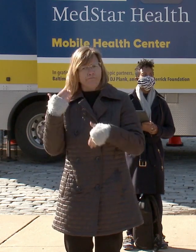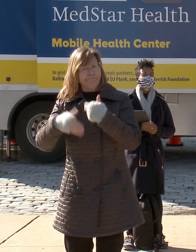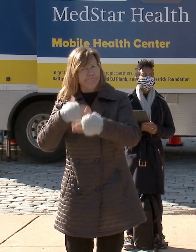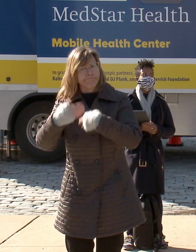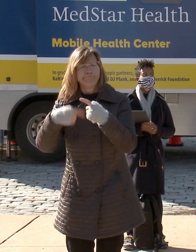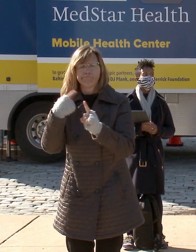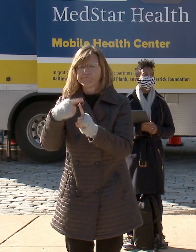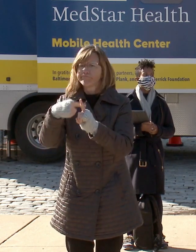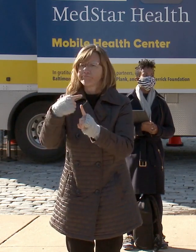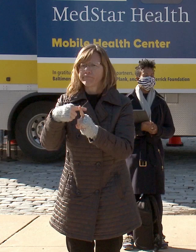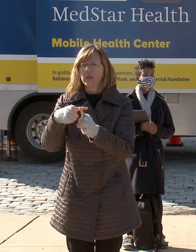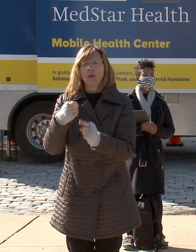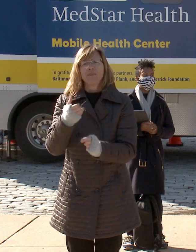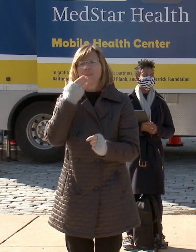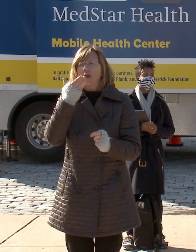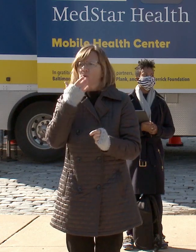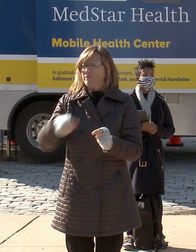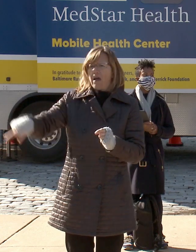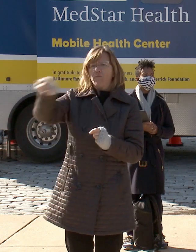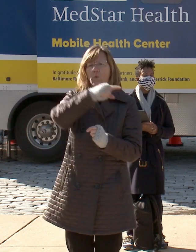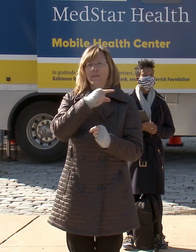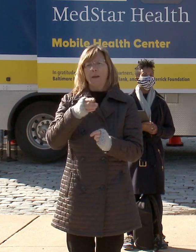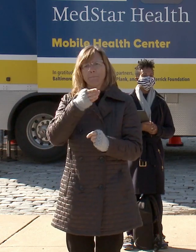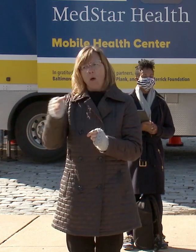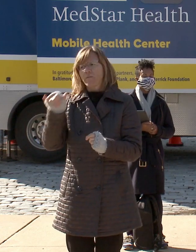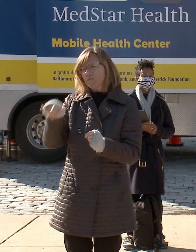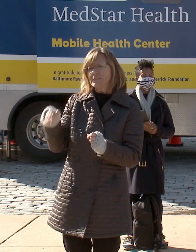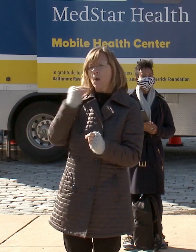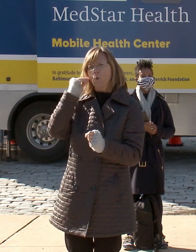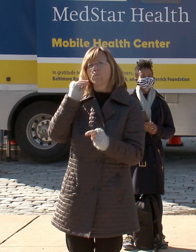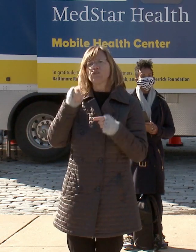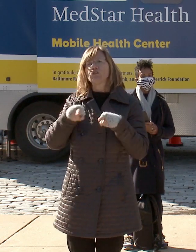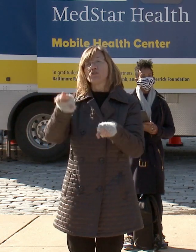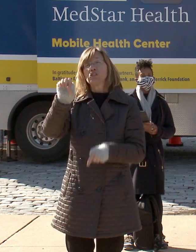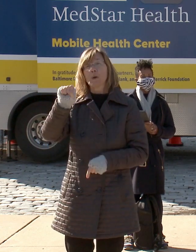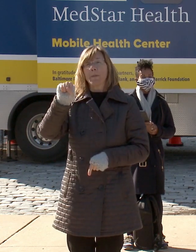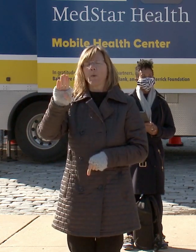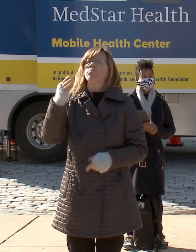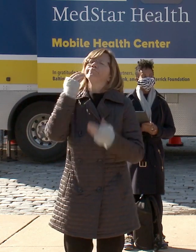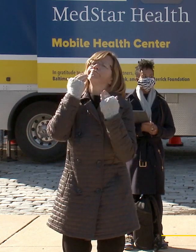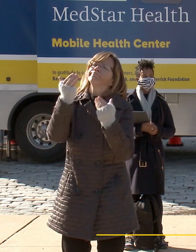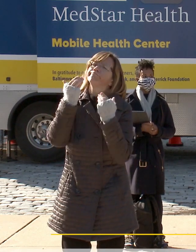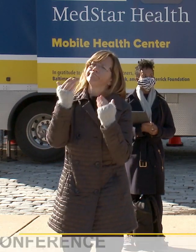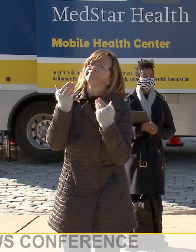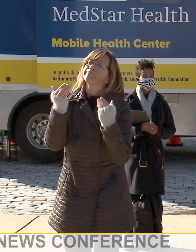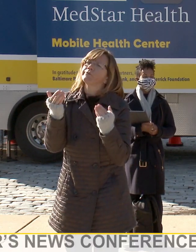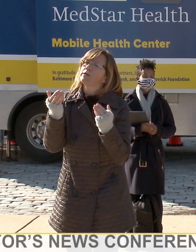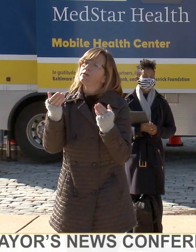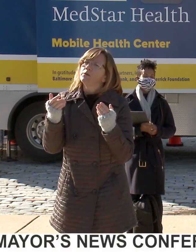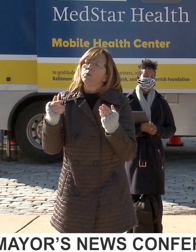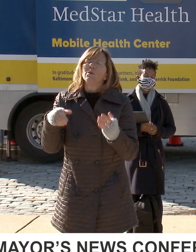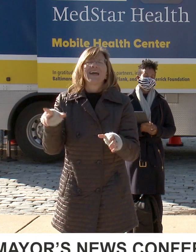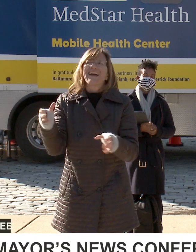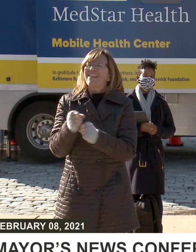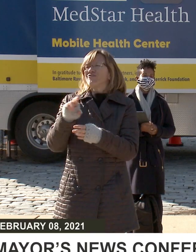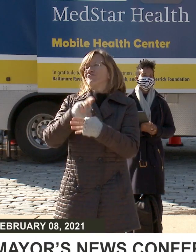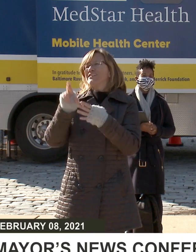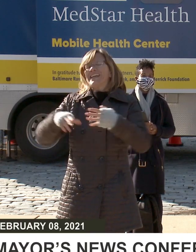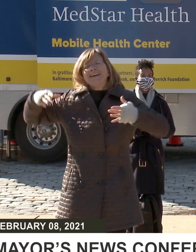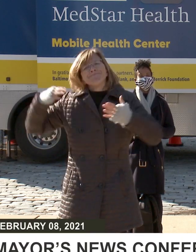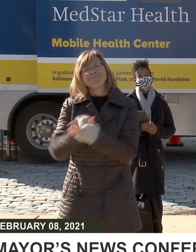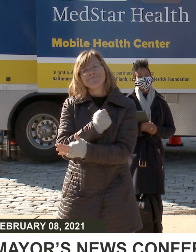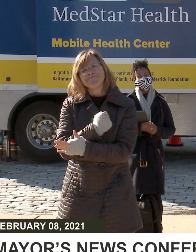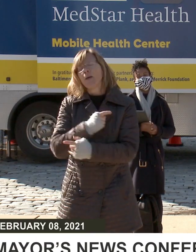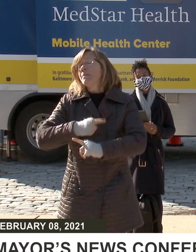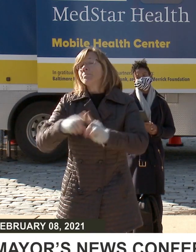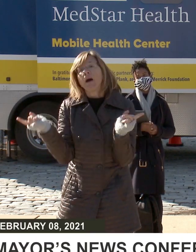in Baltimore who stayed home to watch the Super Bowl. Although we didn't get the result we want, with the exception of Shaquille Barrett